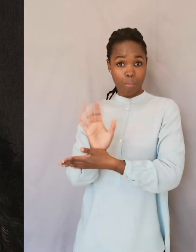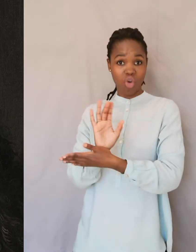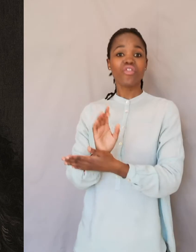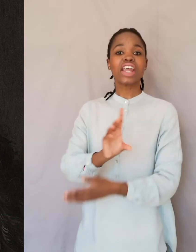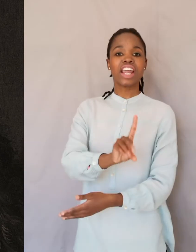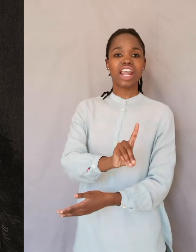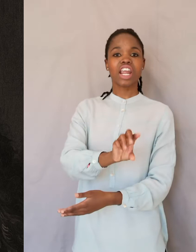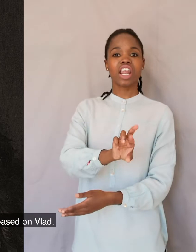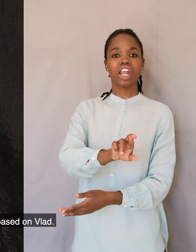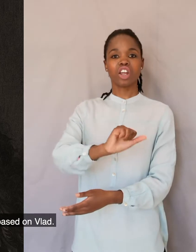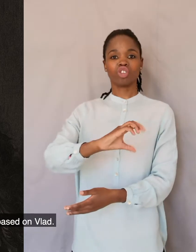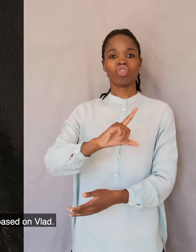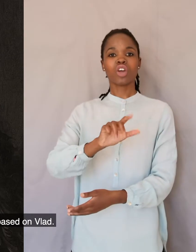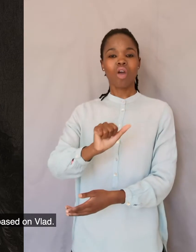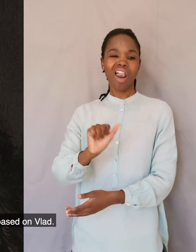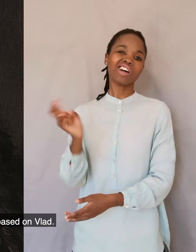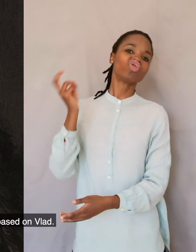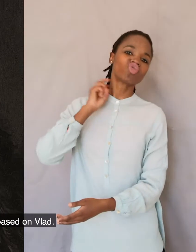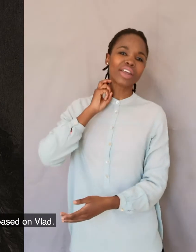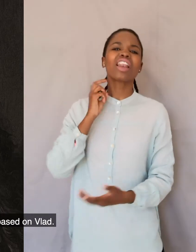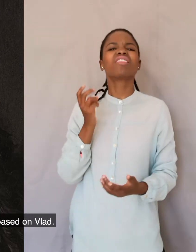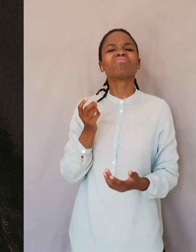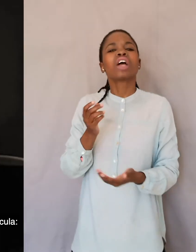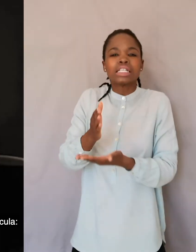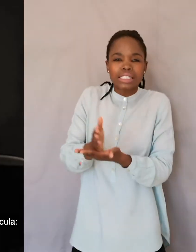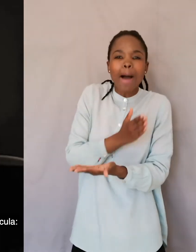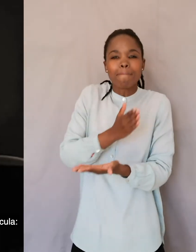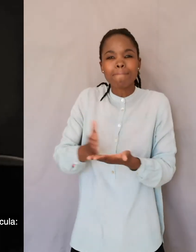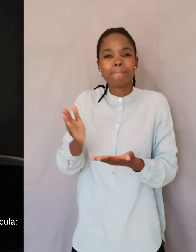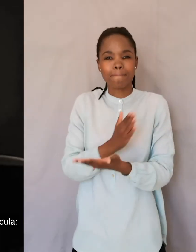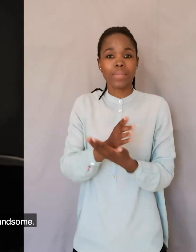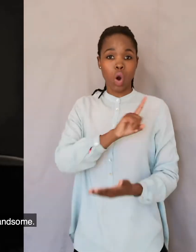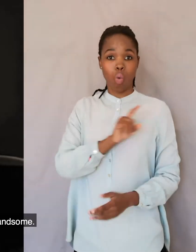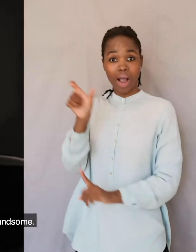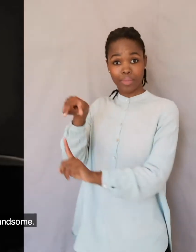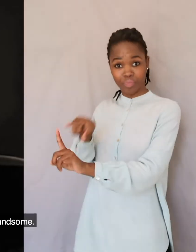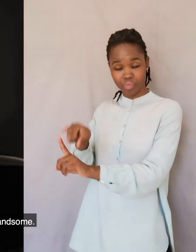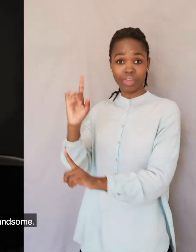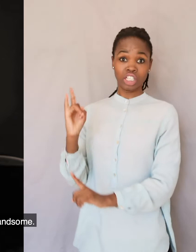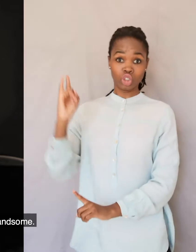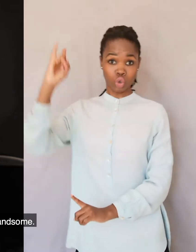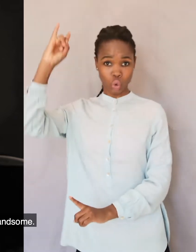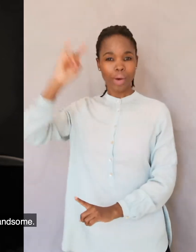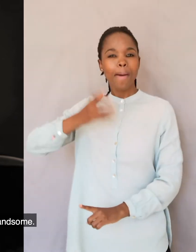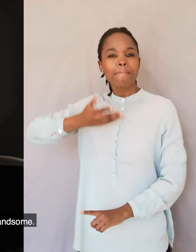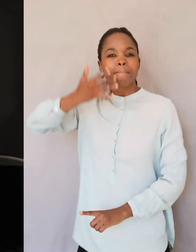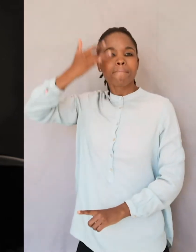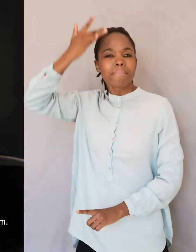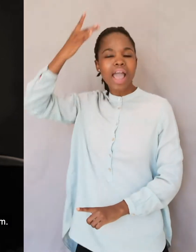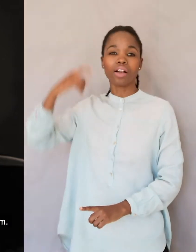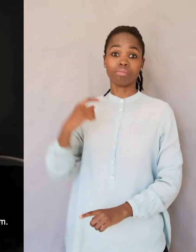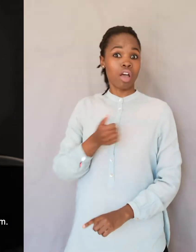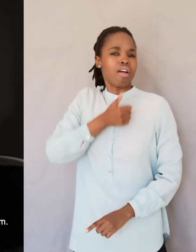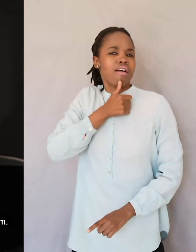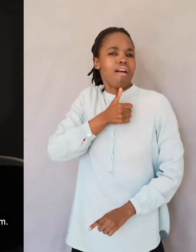Vlad. We would say it's loosely based on Vlad. If you look at Dracula, tall, pale face, very handsome.